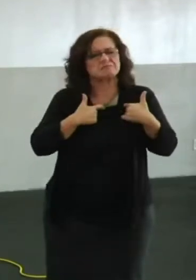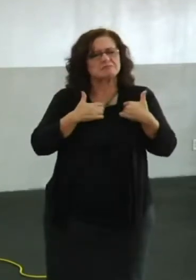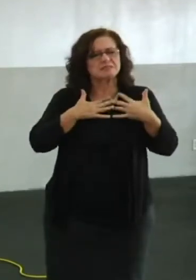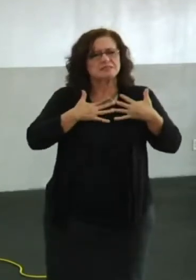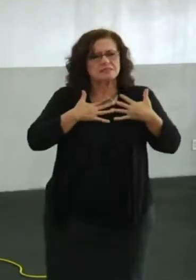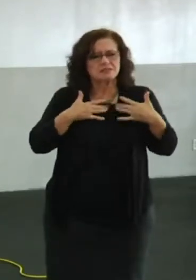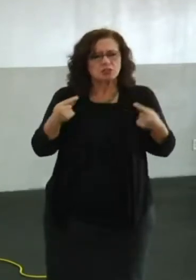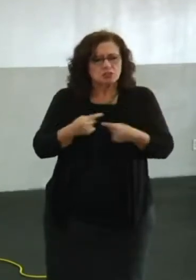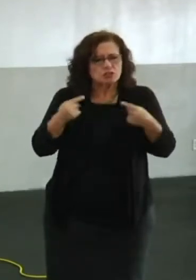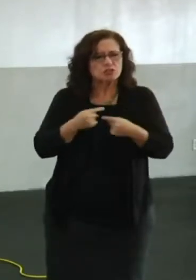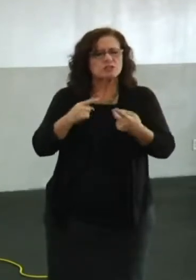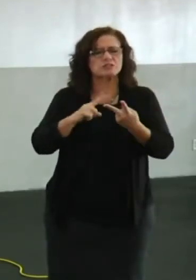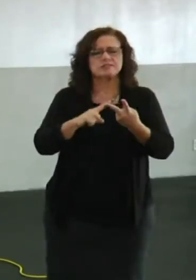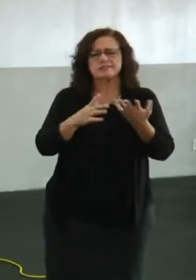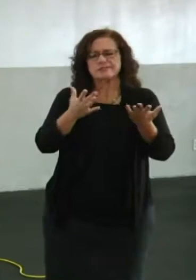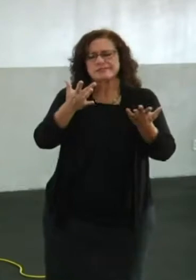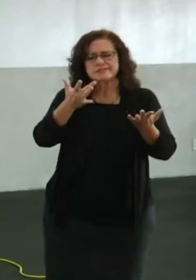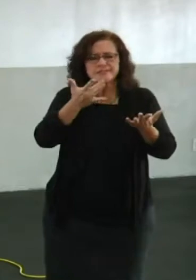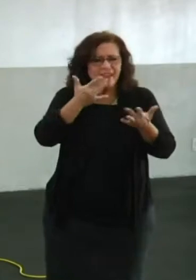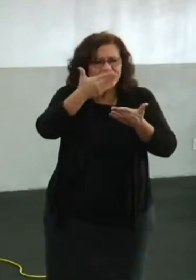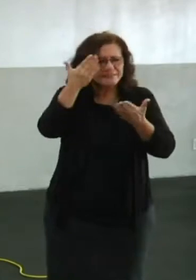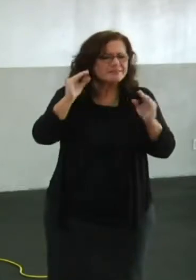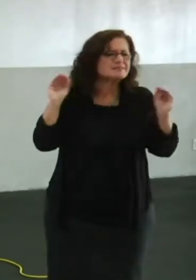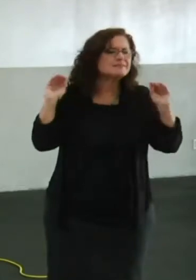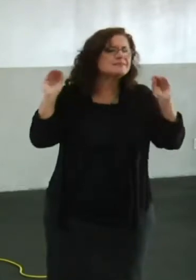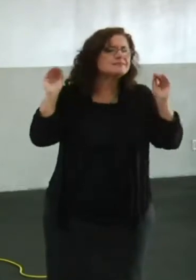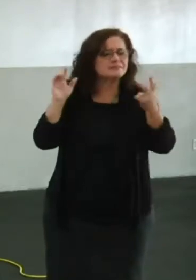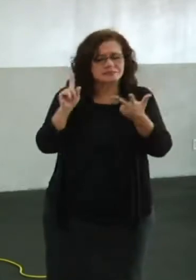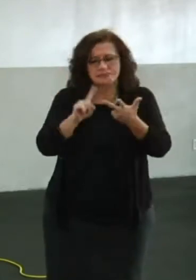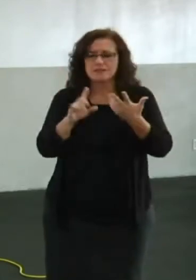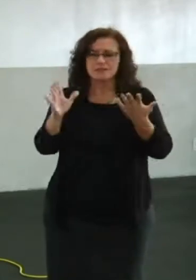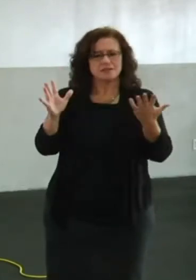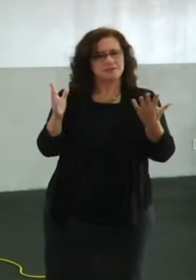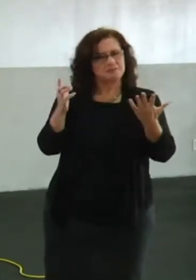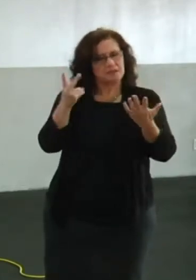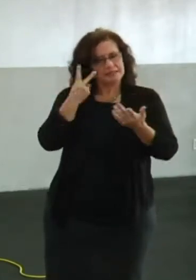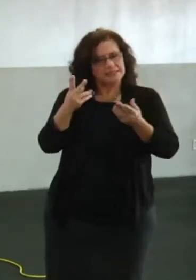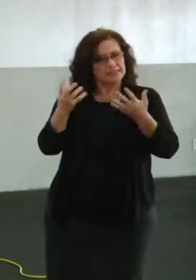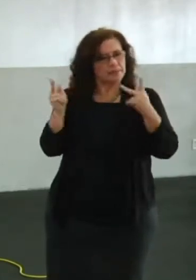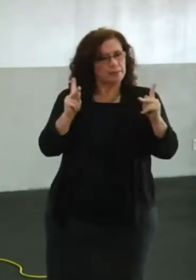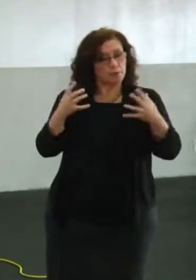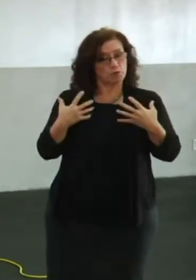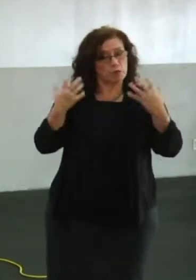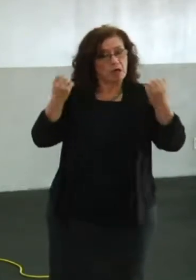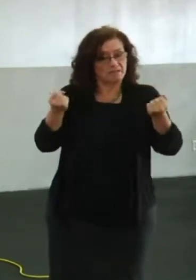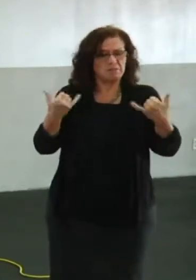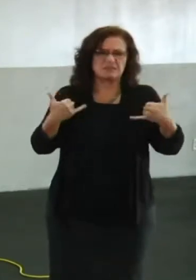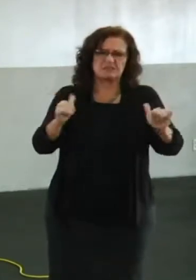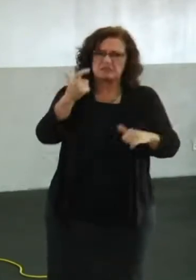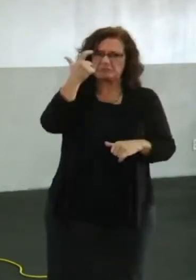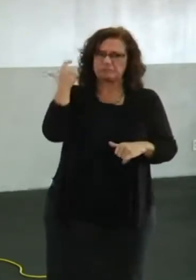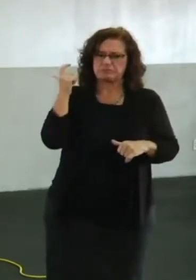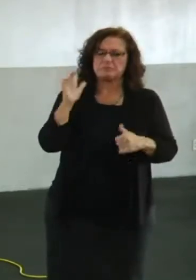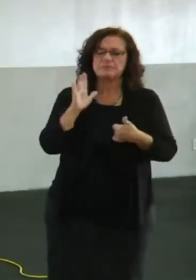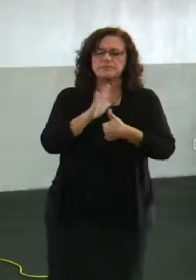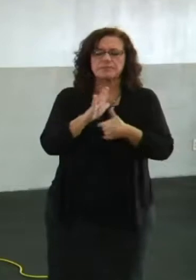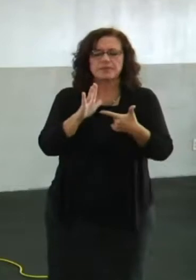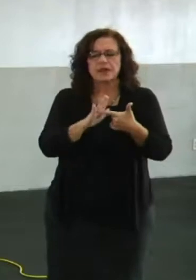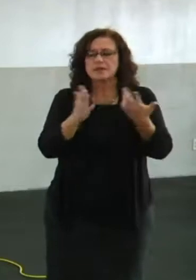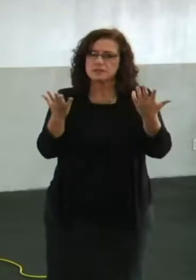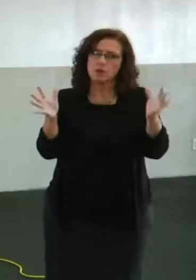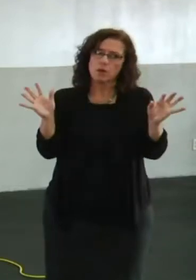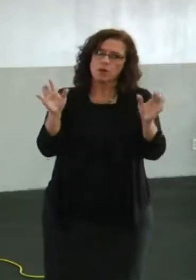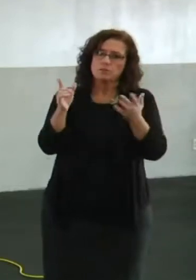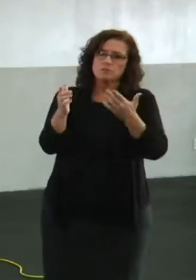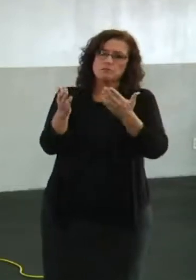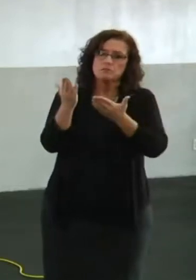on anyone at all. And so it's really important for us to stay healthy, wash your hands, socially distance,